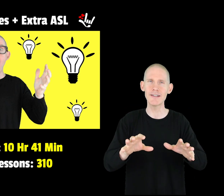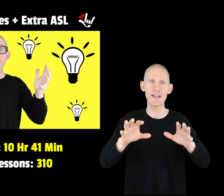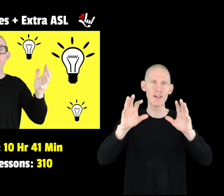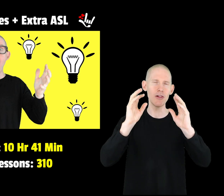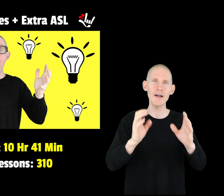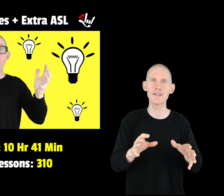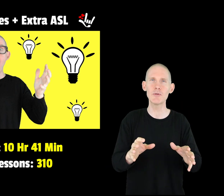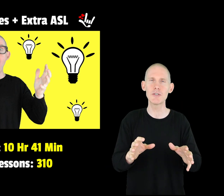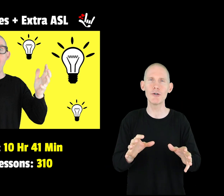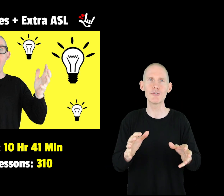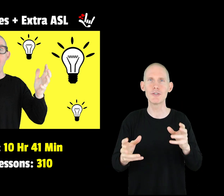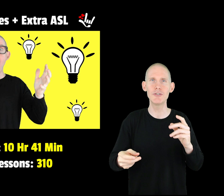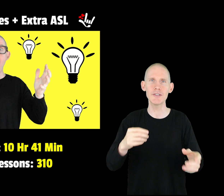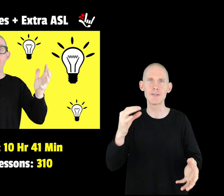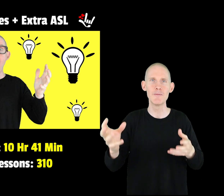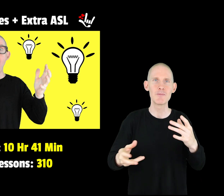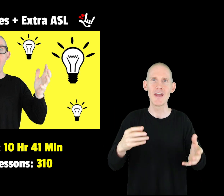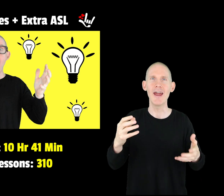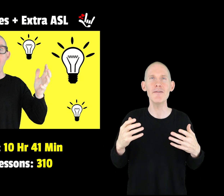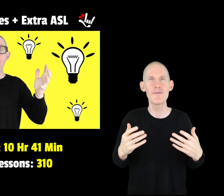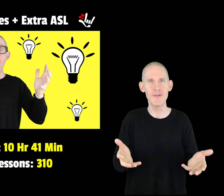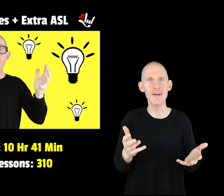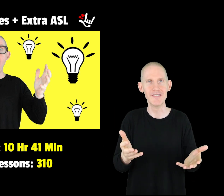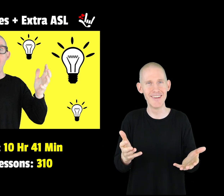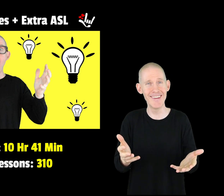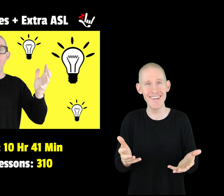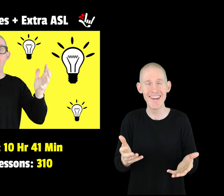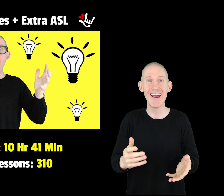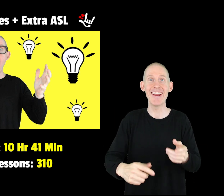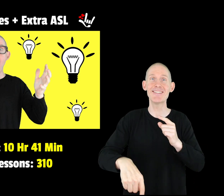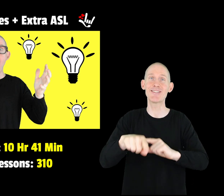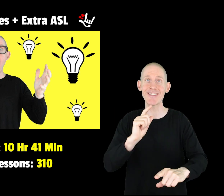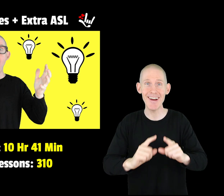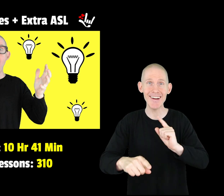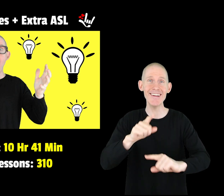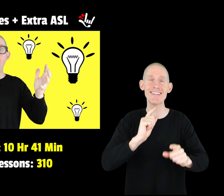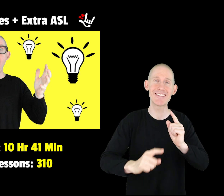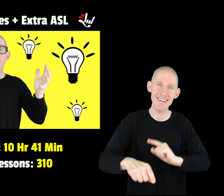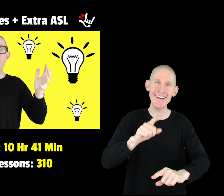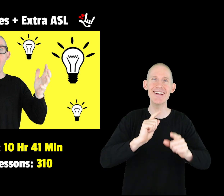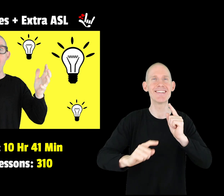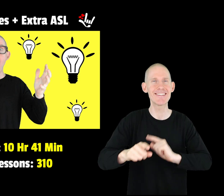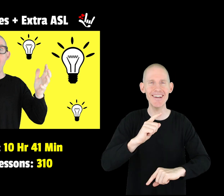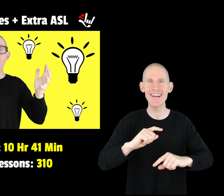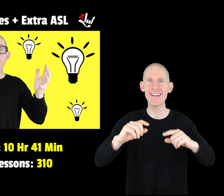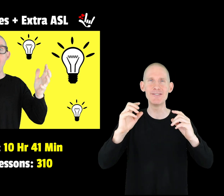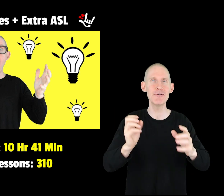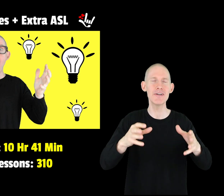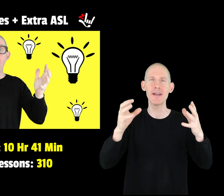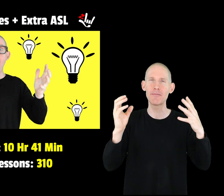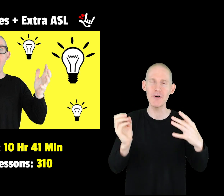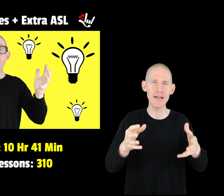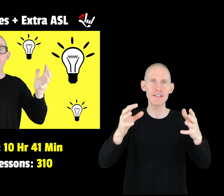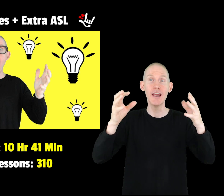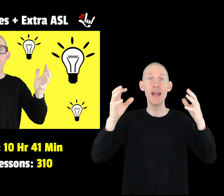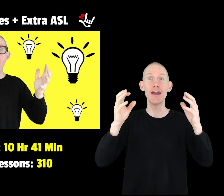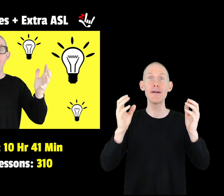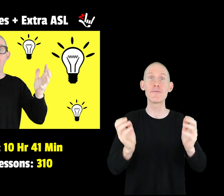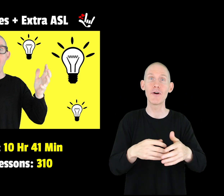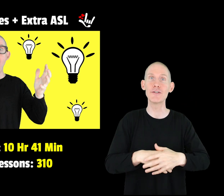content, lots of material to just have fun and sign and sign and sign and do it and have practice and have fun as